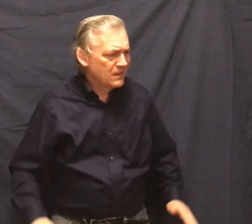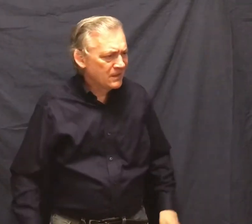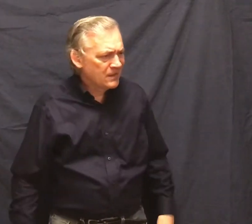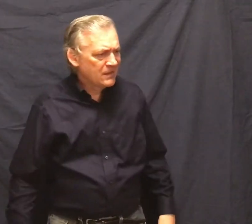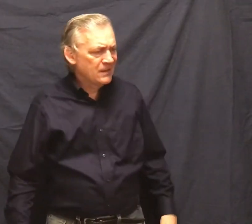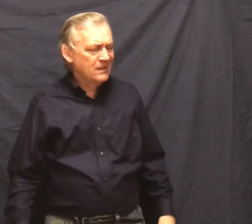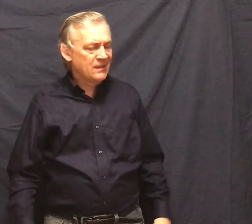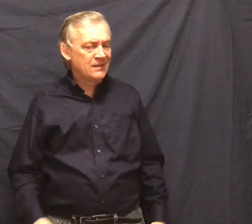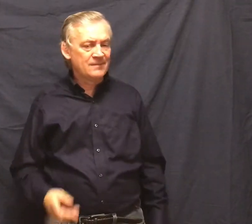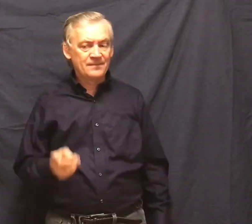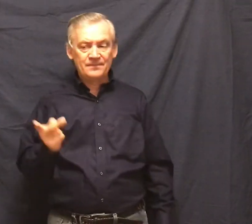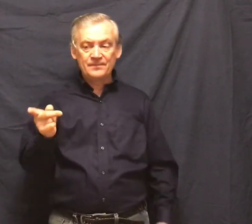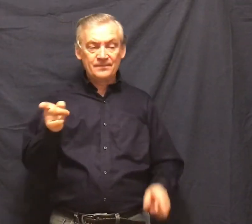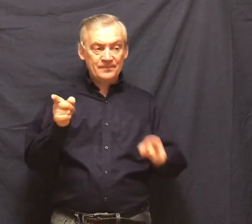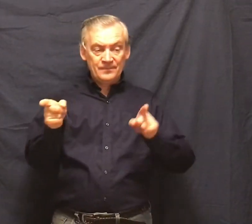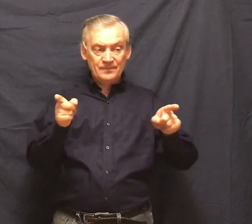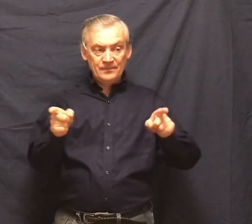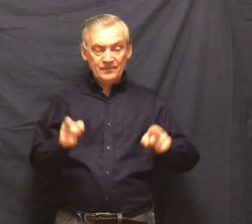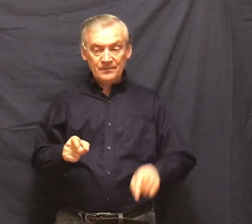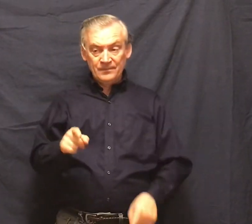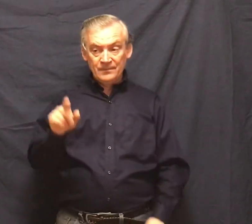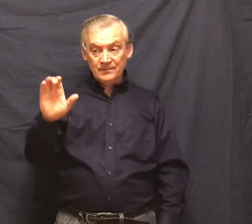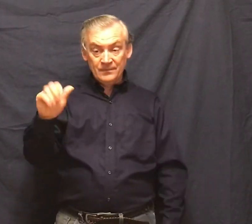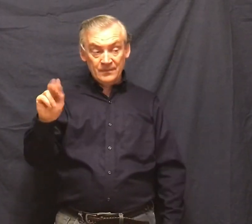Candy and Lenny stood up and went toward the door.